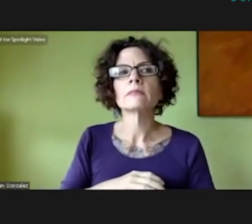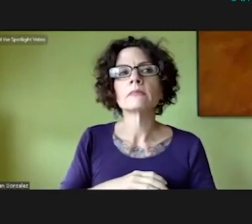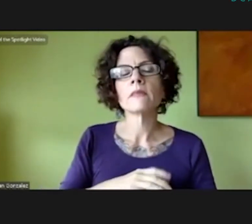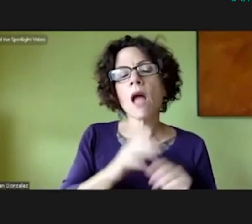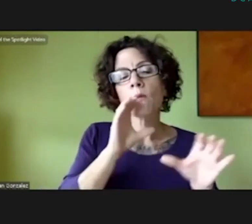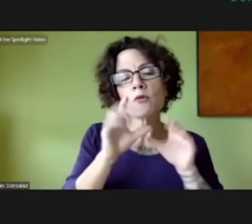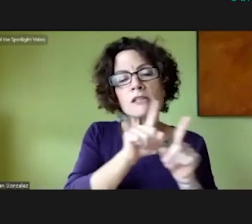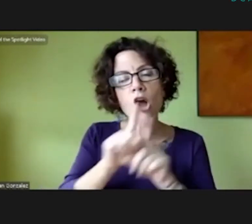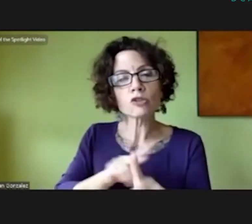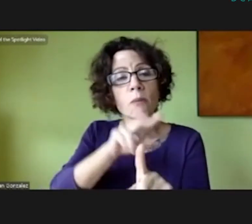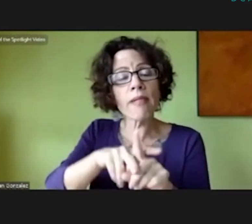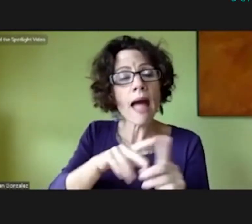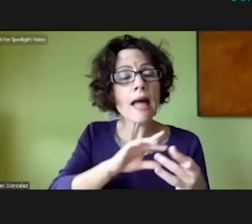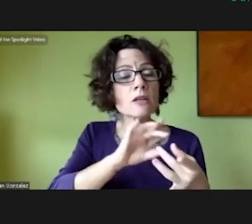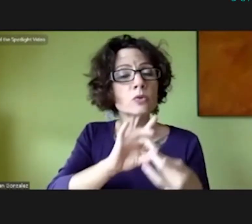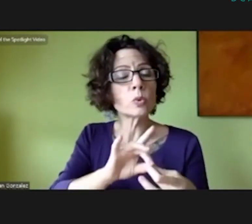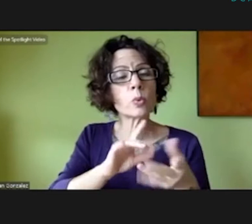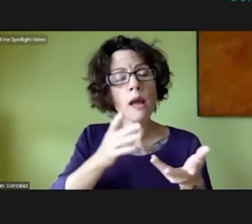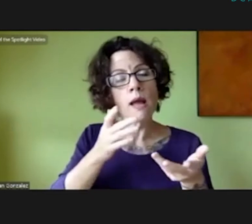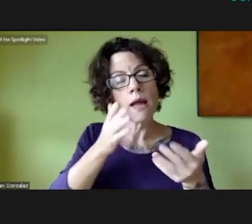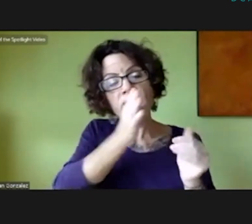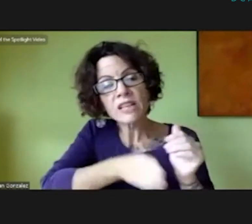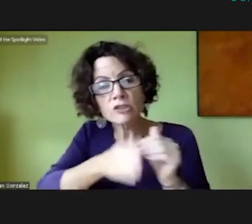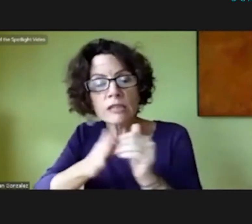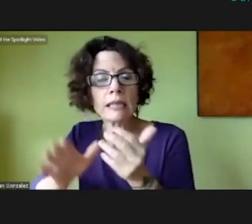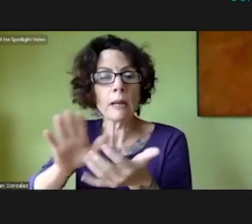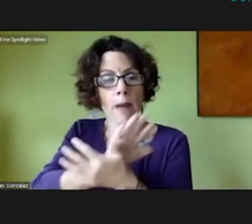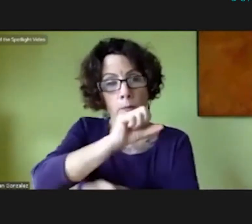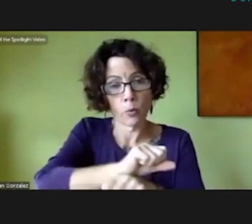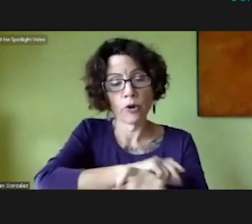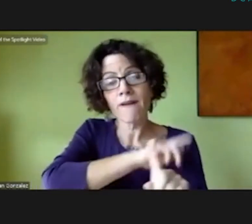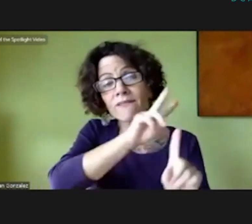can handle the drama. This is very important.